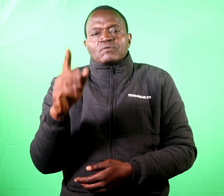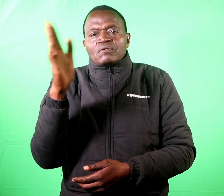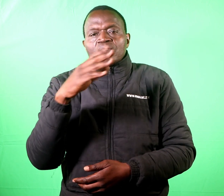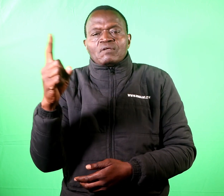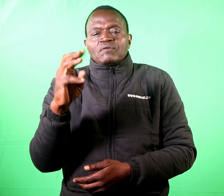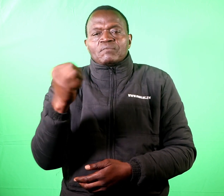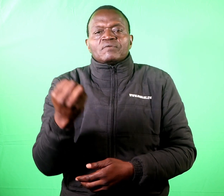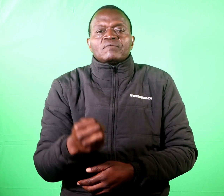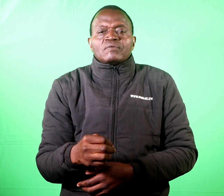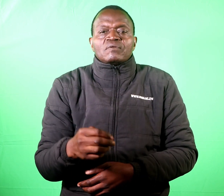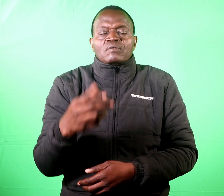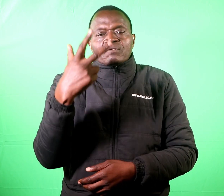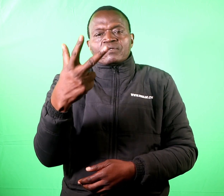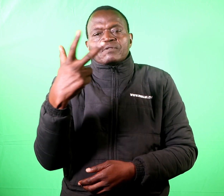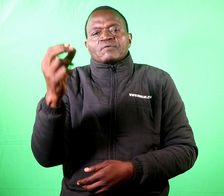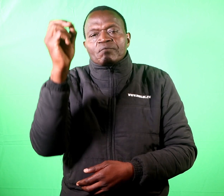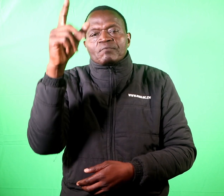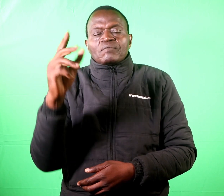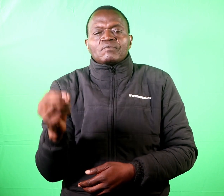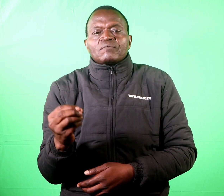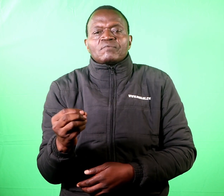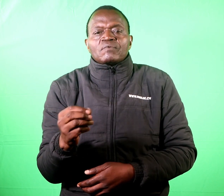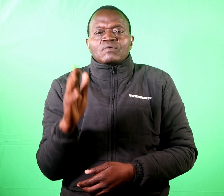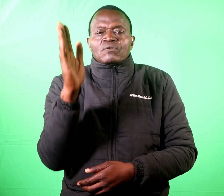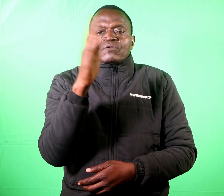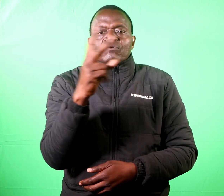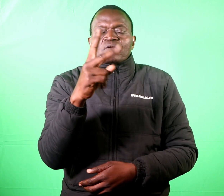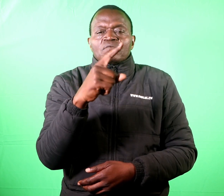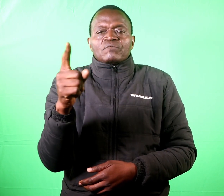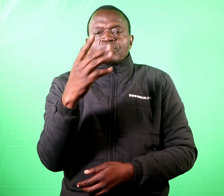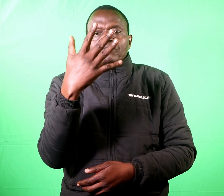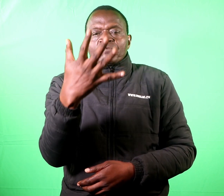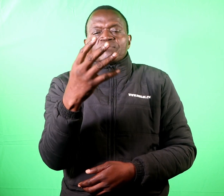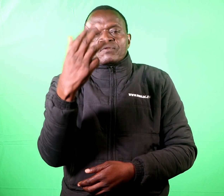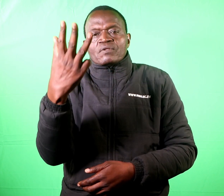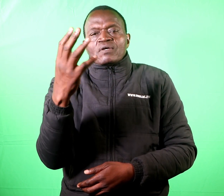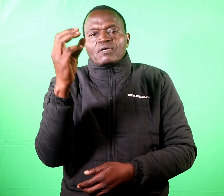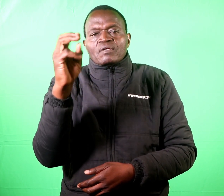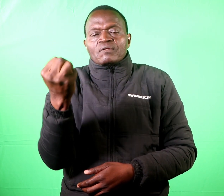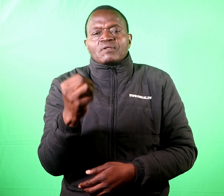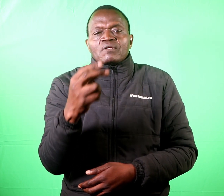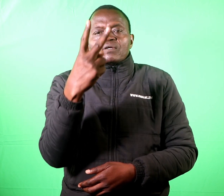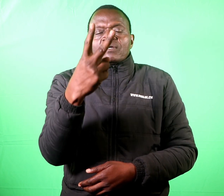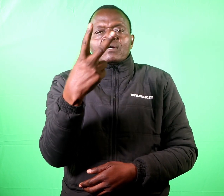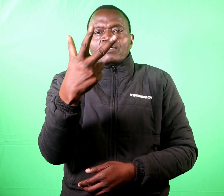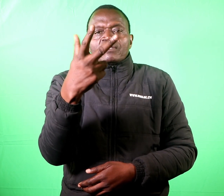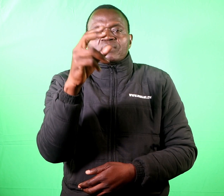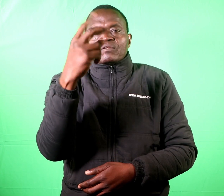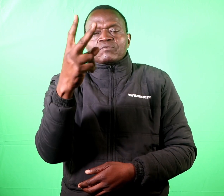months, 88%, 12 to 59 months, 82%, Marsh